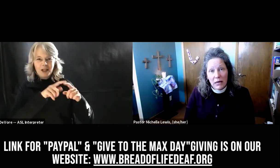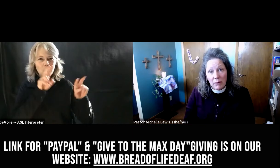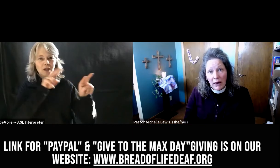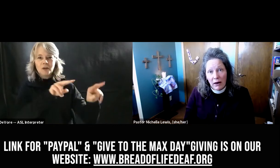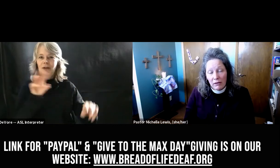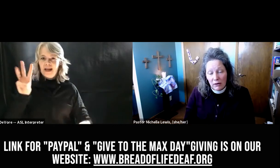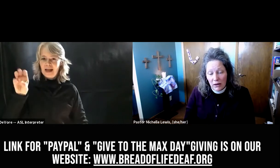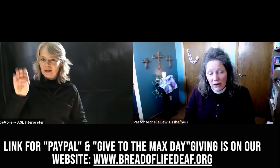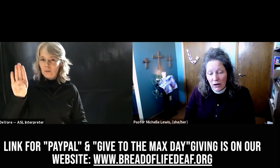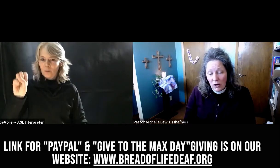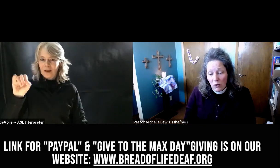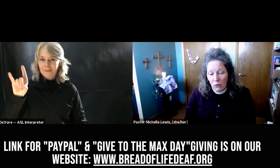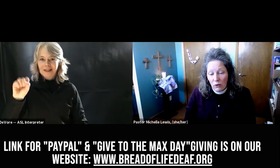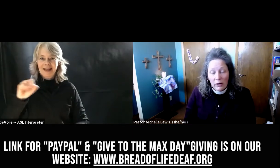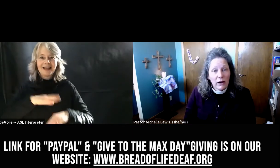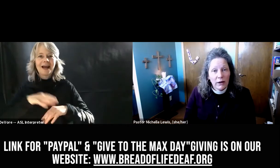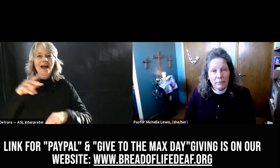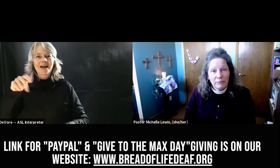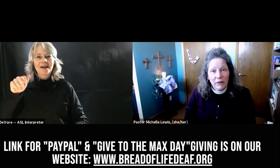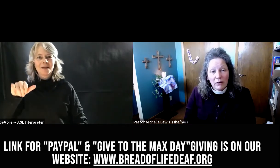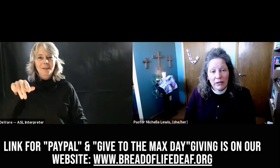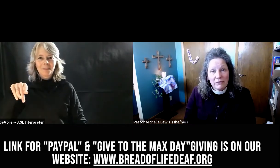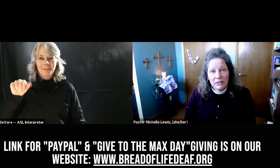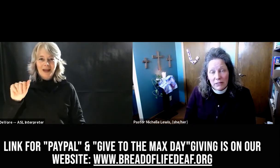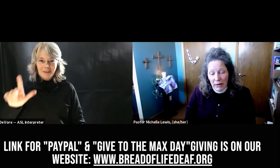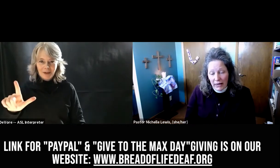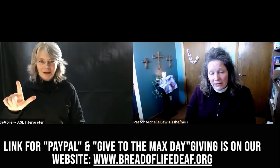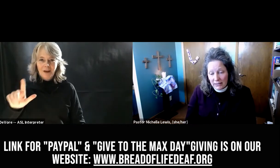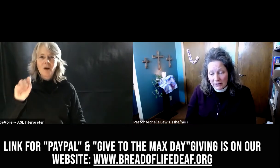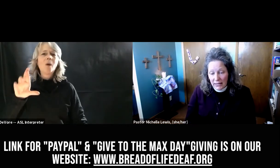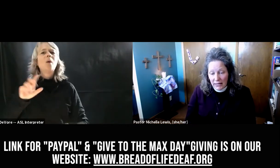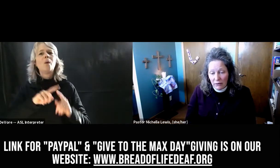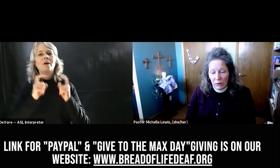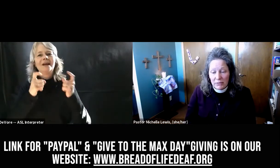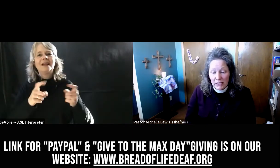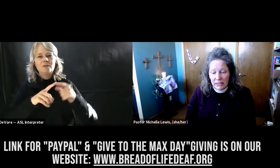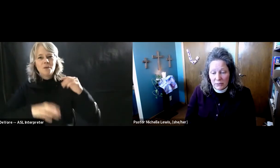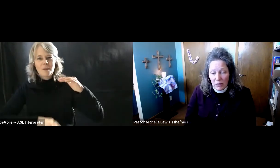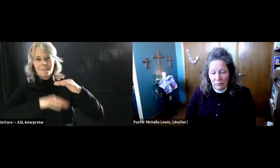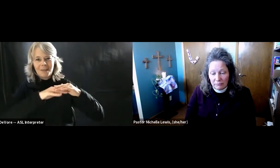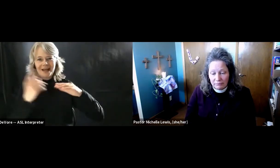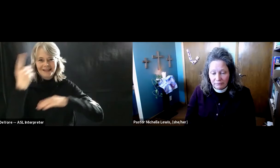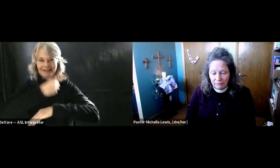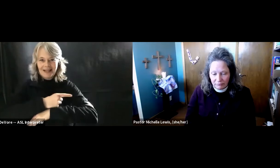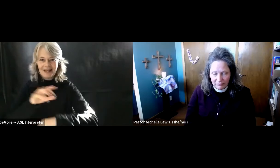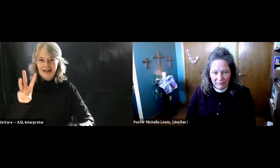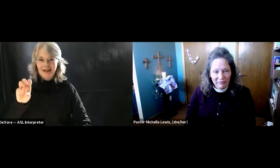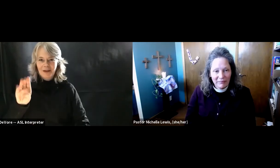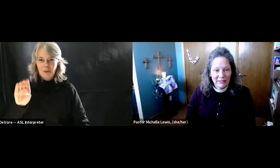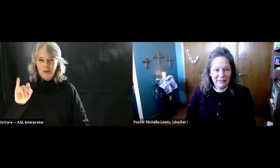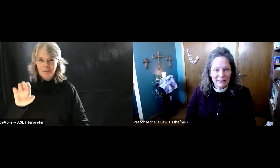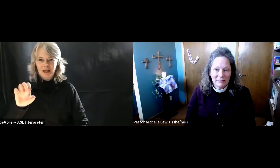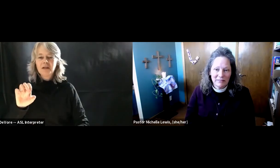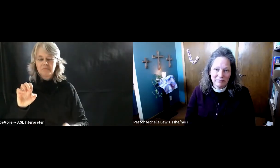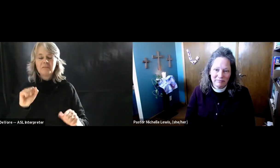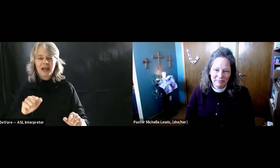use PayPal or our Give to the Max Day website as well.